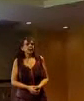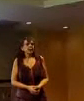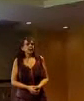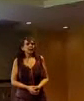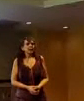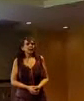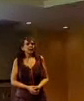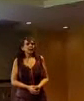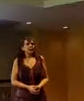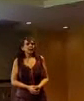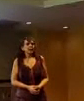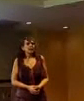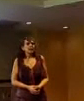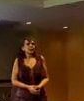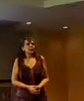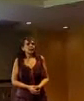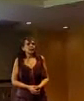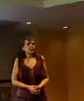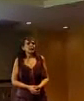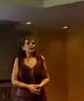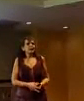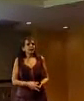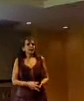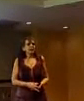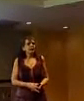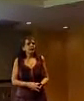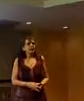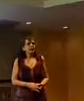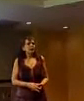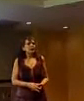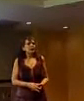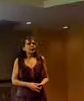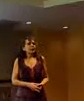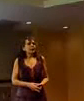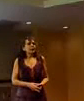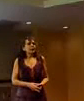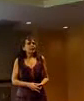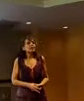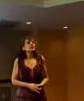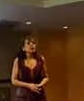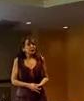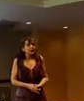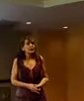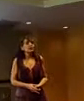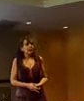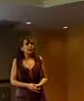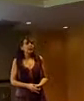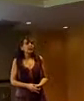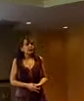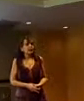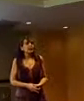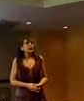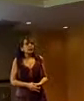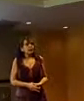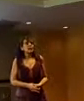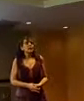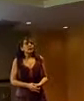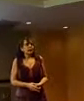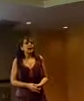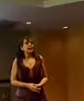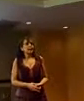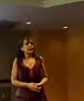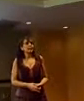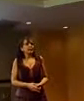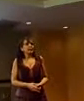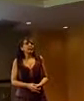in a loud room where I'm not able to hear the audio and I have to look at the